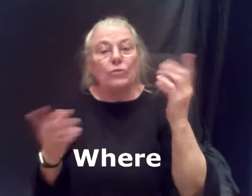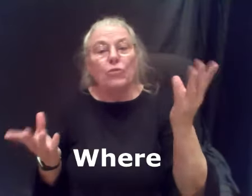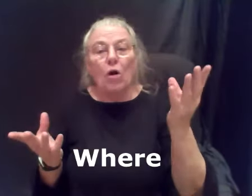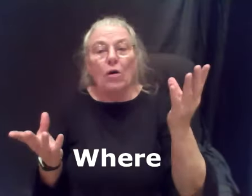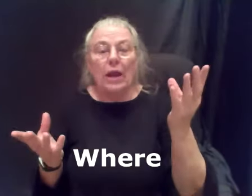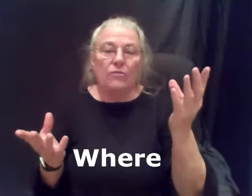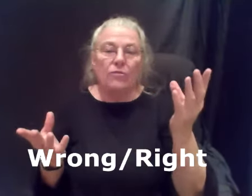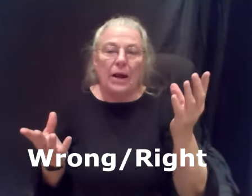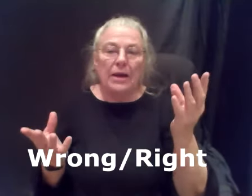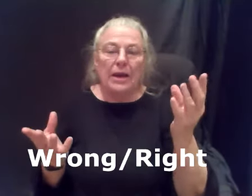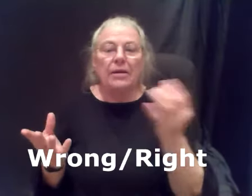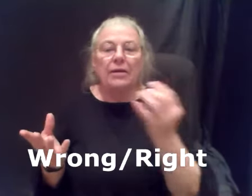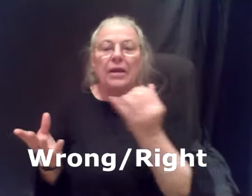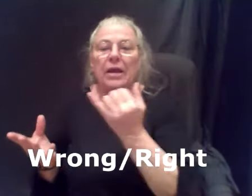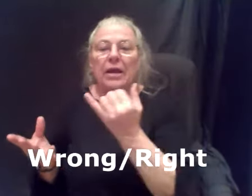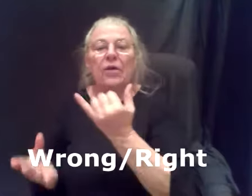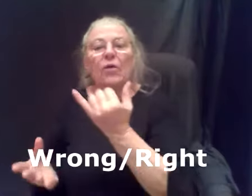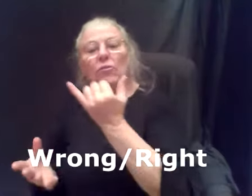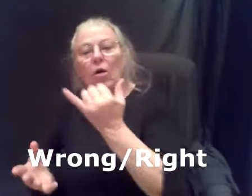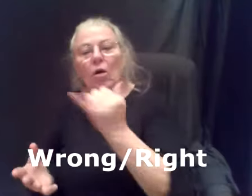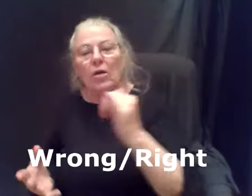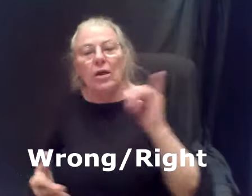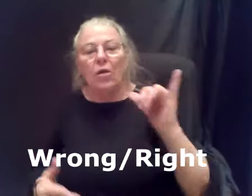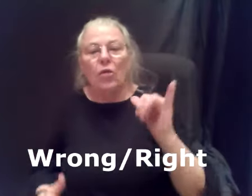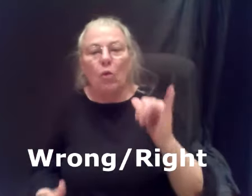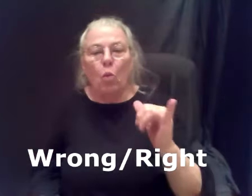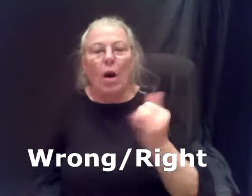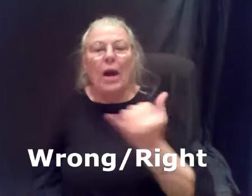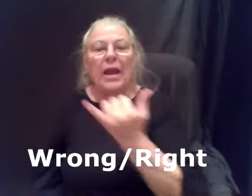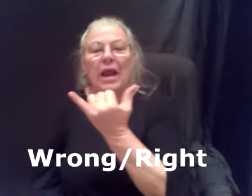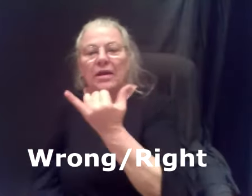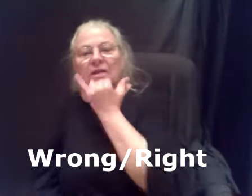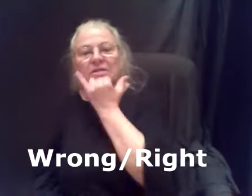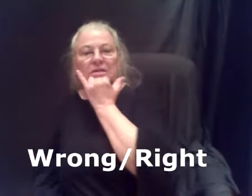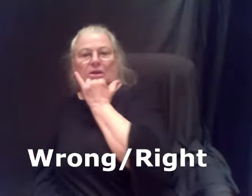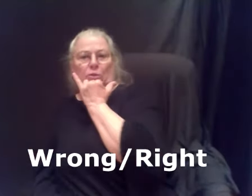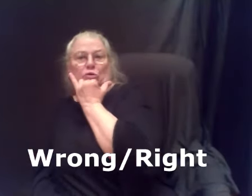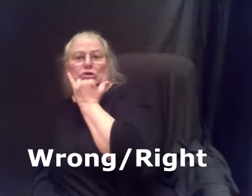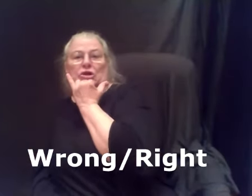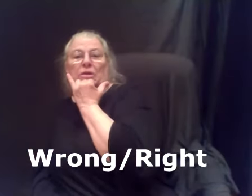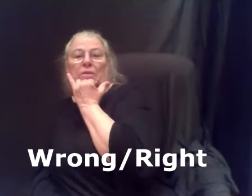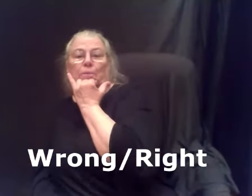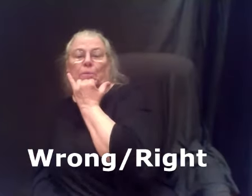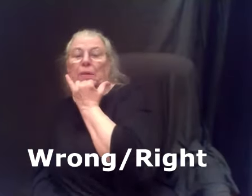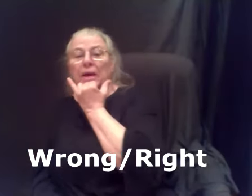Wrong and right. And here, wrong, the Y hand, it's like you're pushing it back